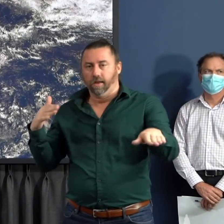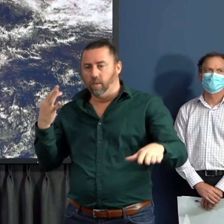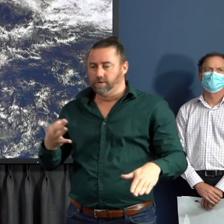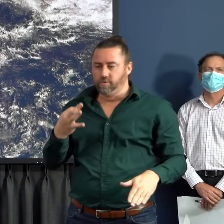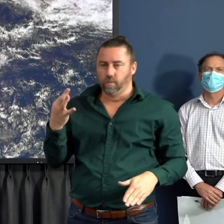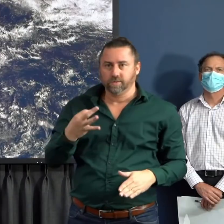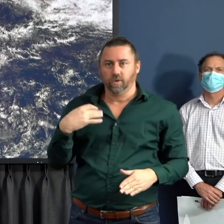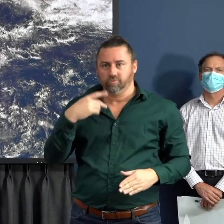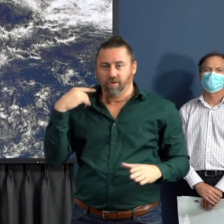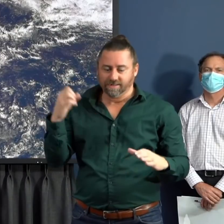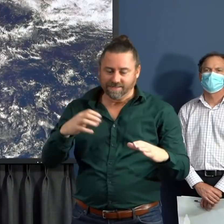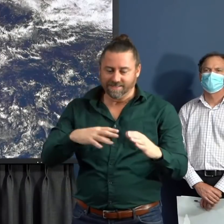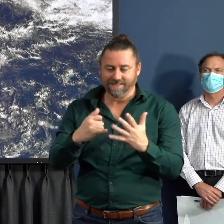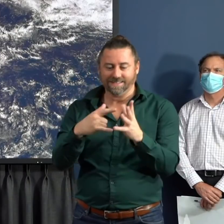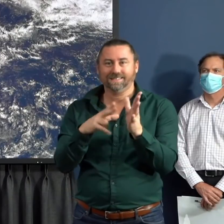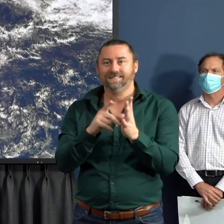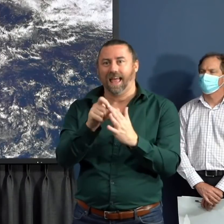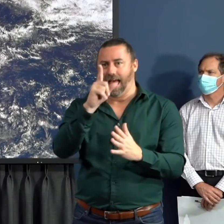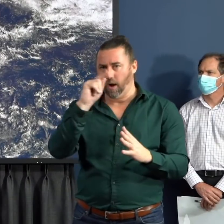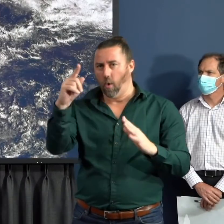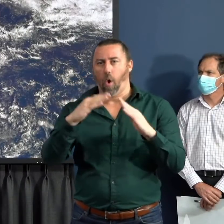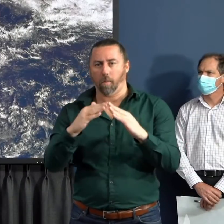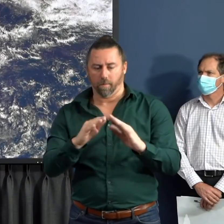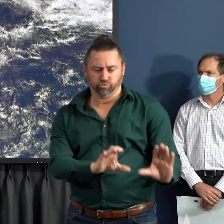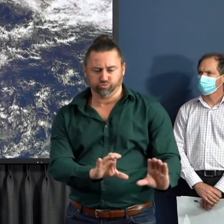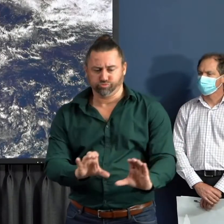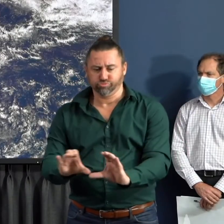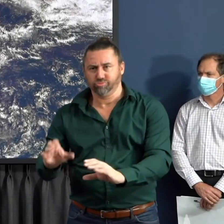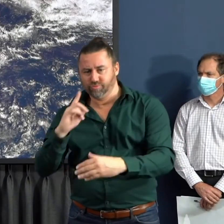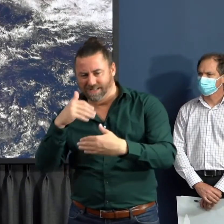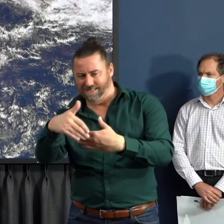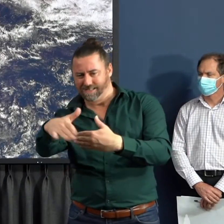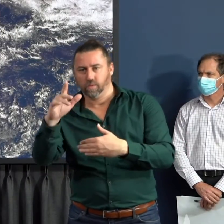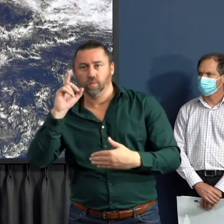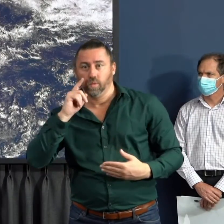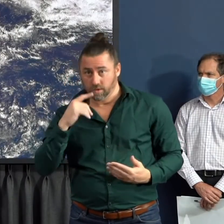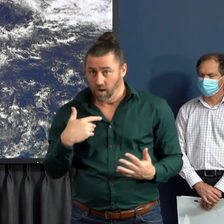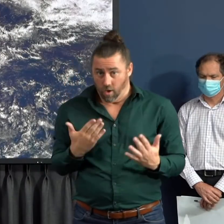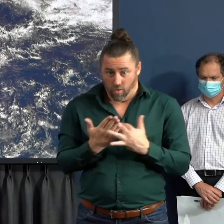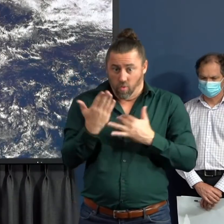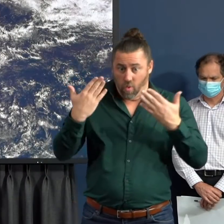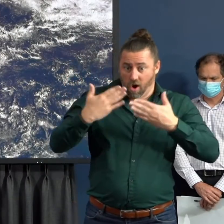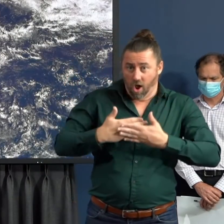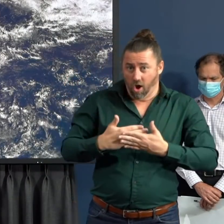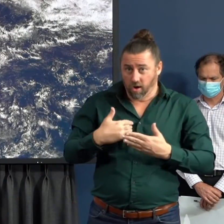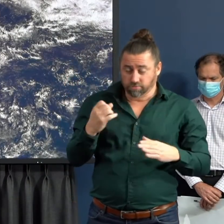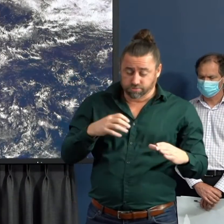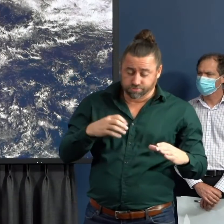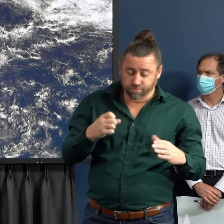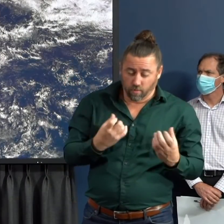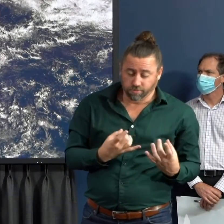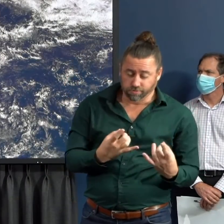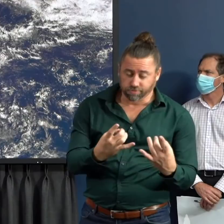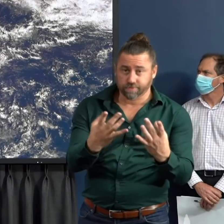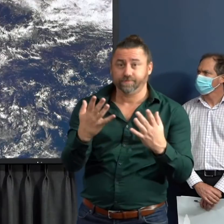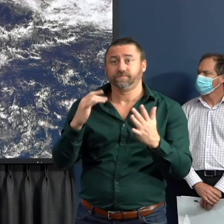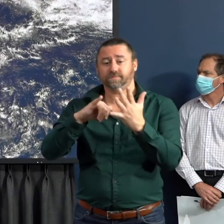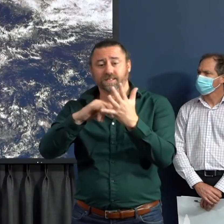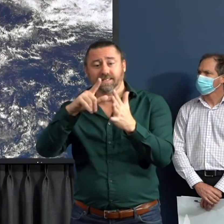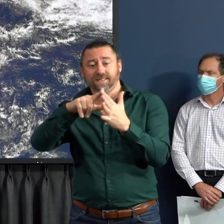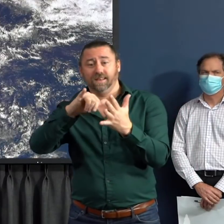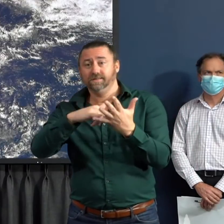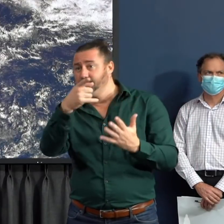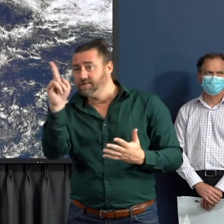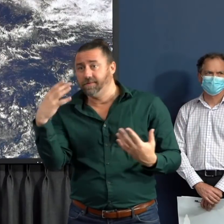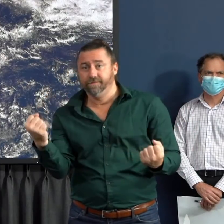possible to get those sandbags filled. We are working all day and all night on that. We also have our SES crews as well out, and they are